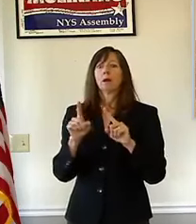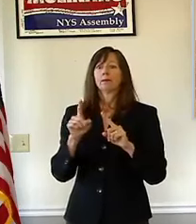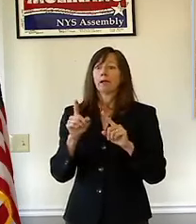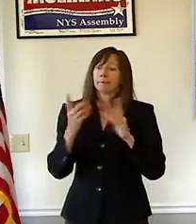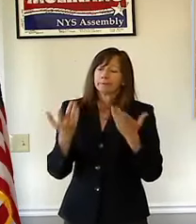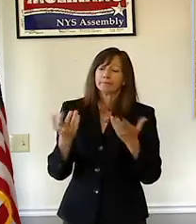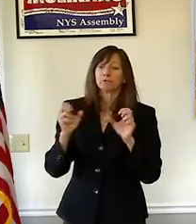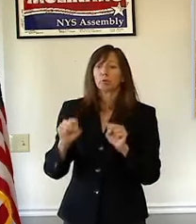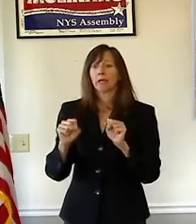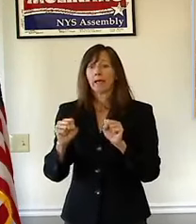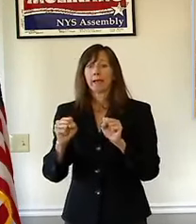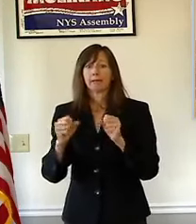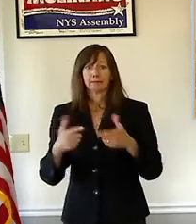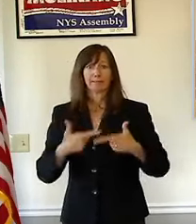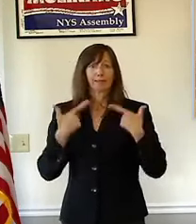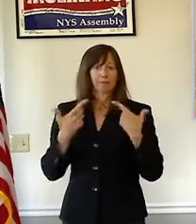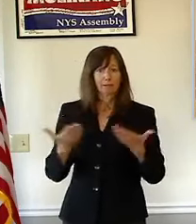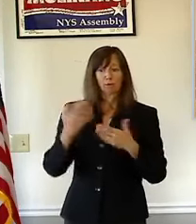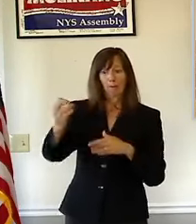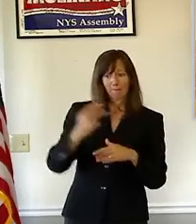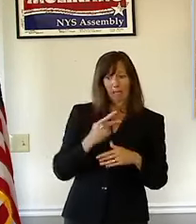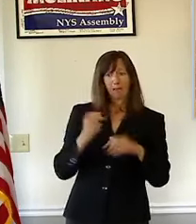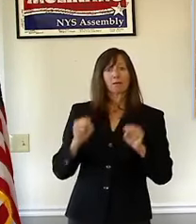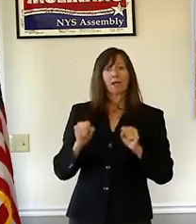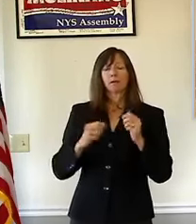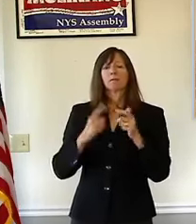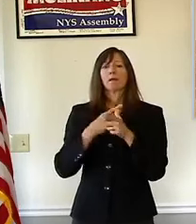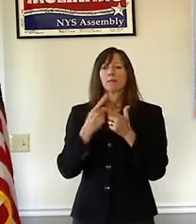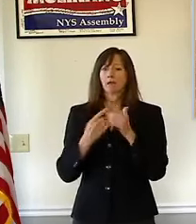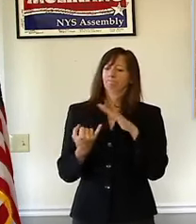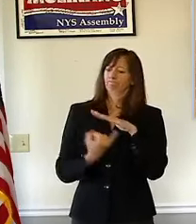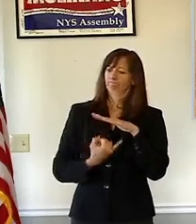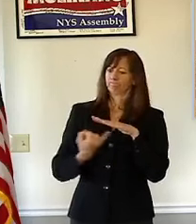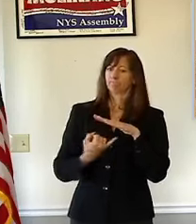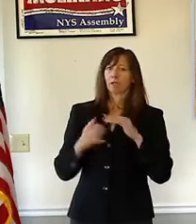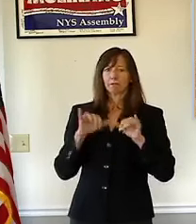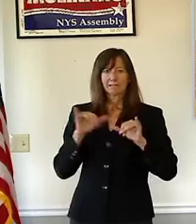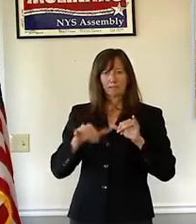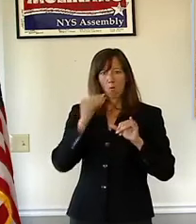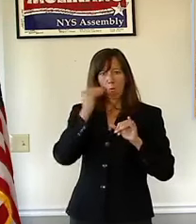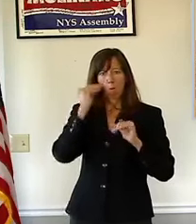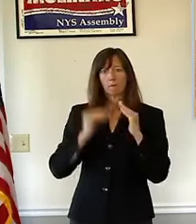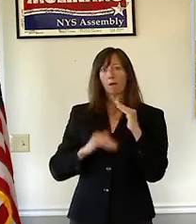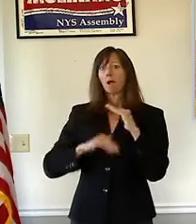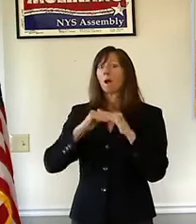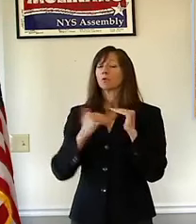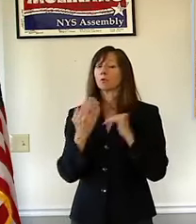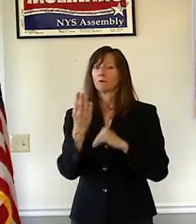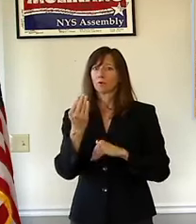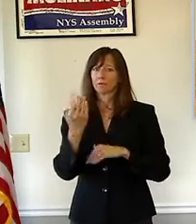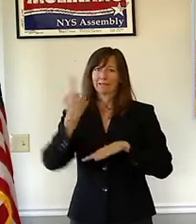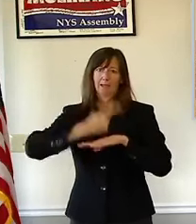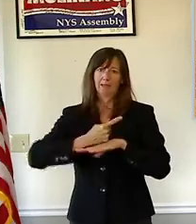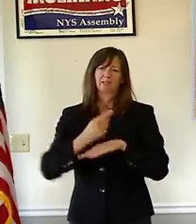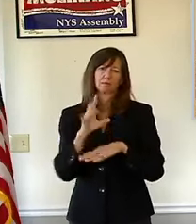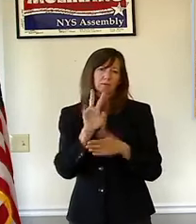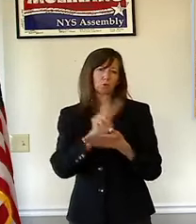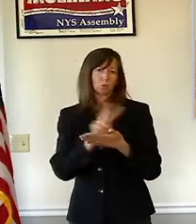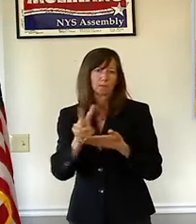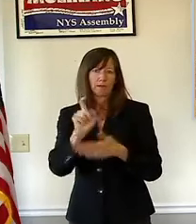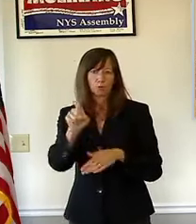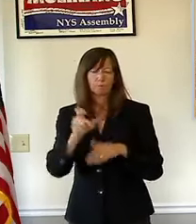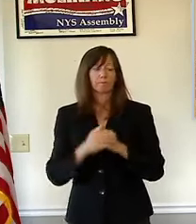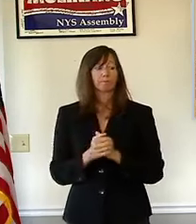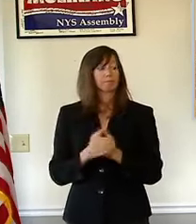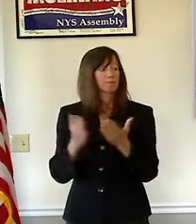14 days. That is the answer to that question. Let's jump to a couple more. Let's go to Keith. Keith